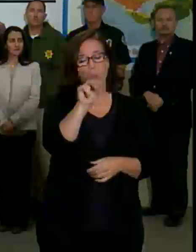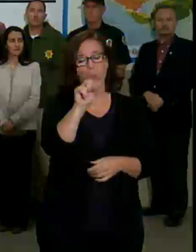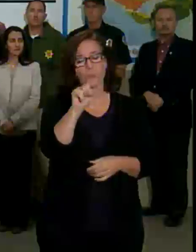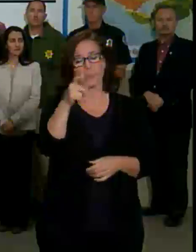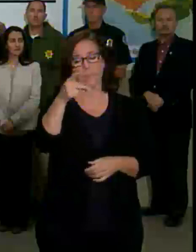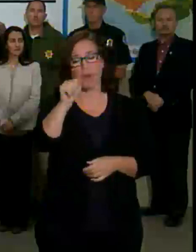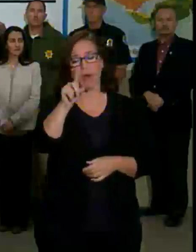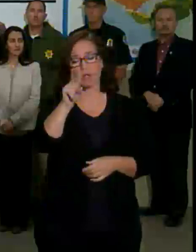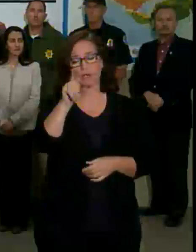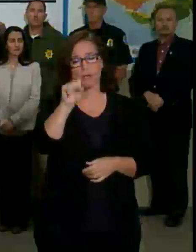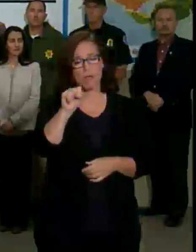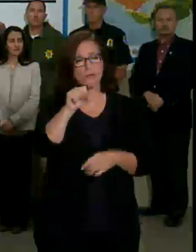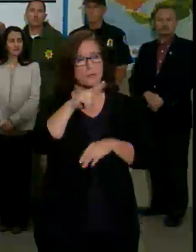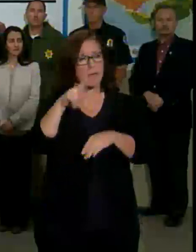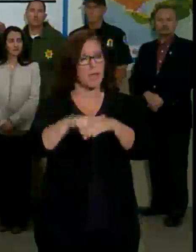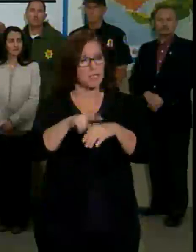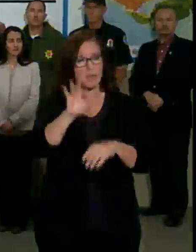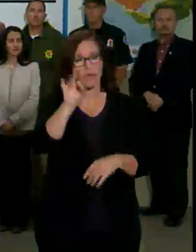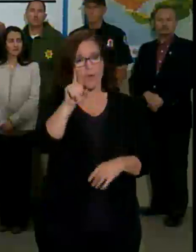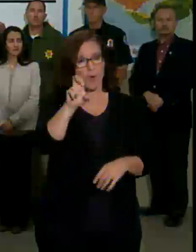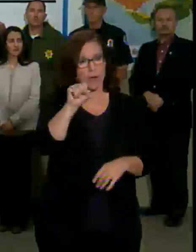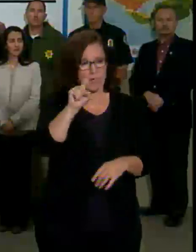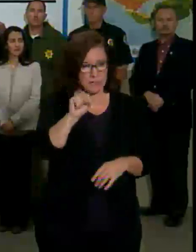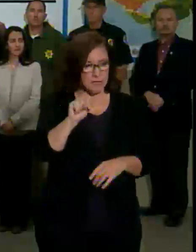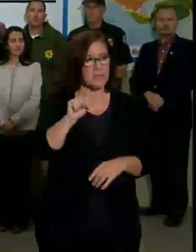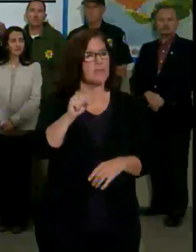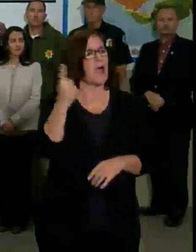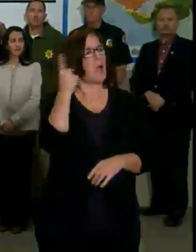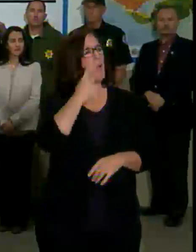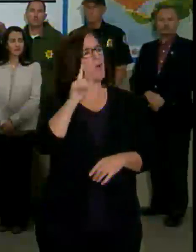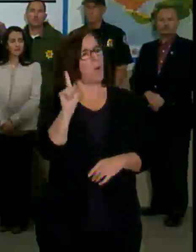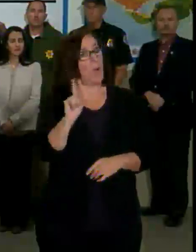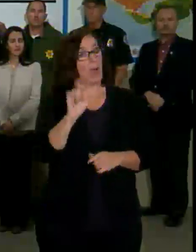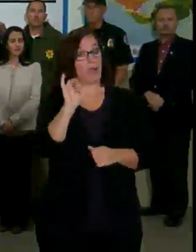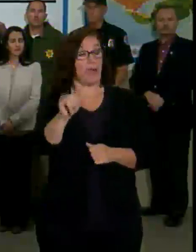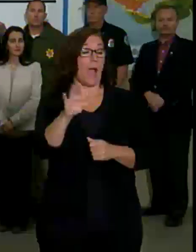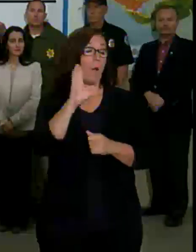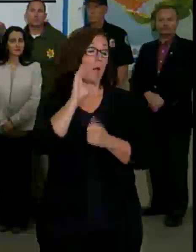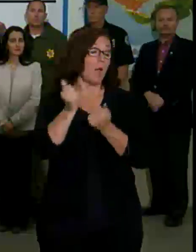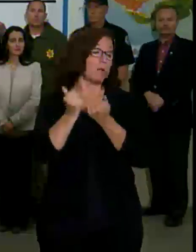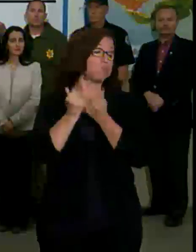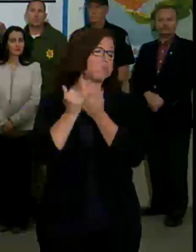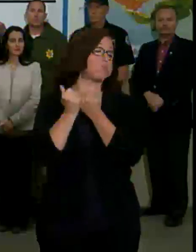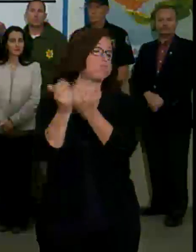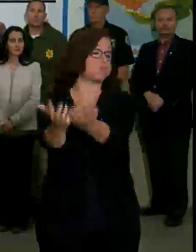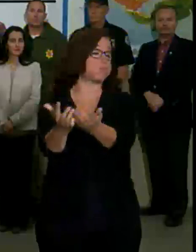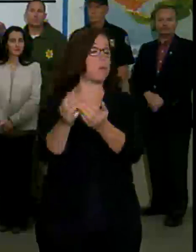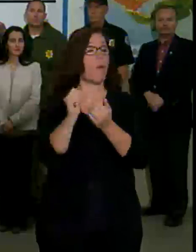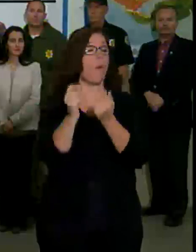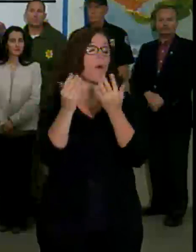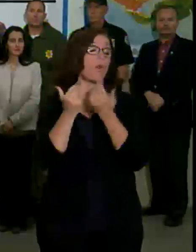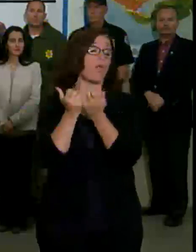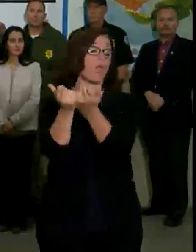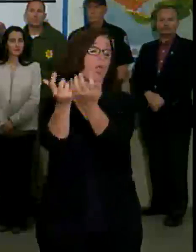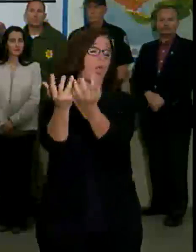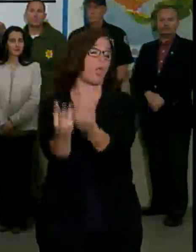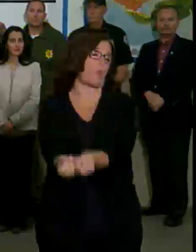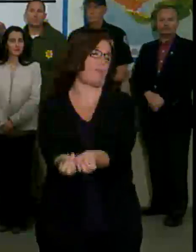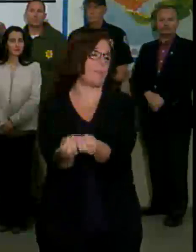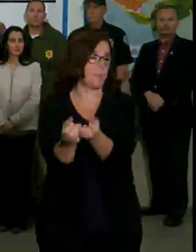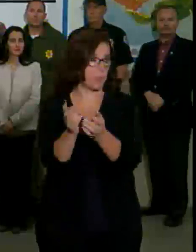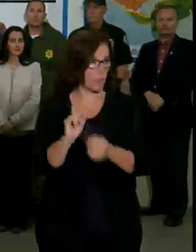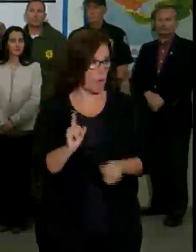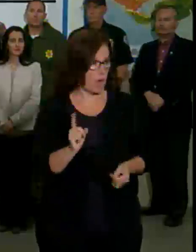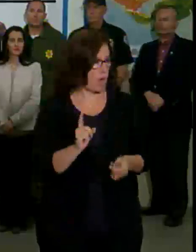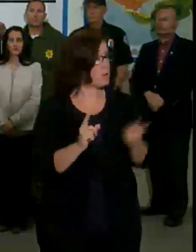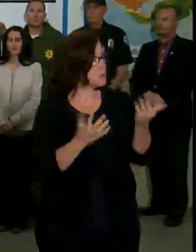this fire more than likely able to run versus stalling out, given the backfiring you've done and everything else like that? Sure. So where is the most active part of the fire right